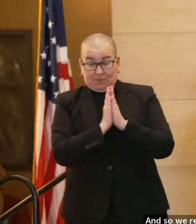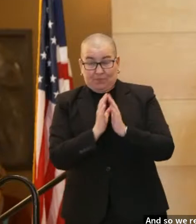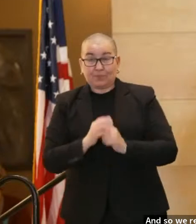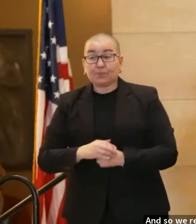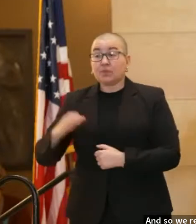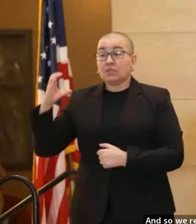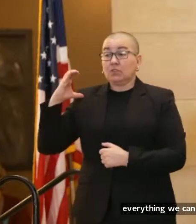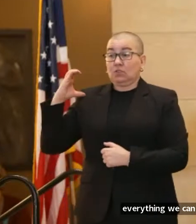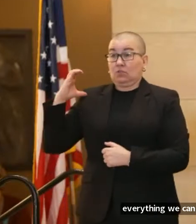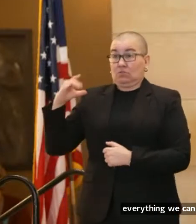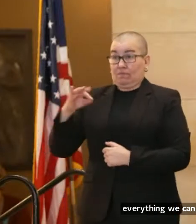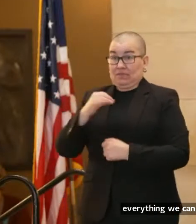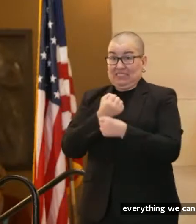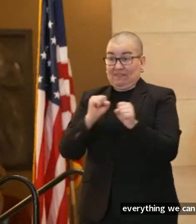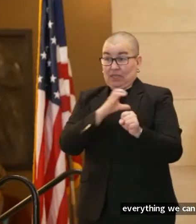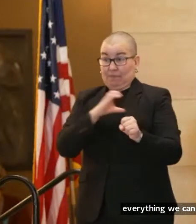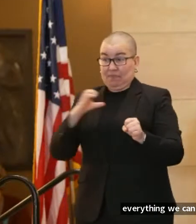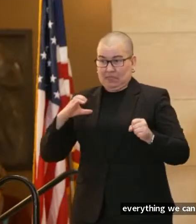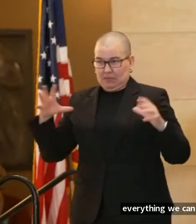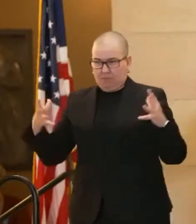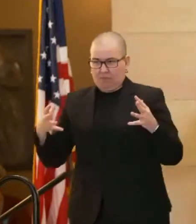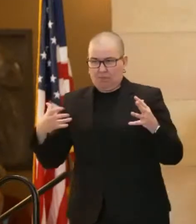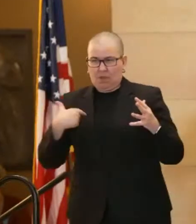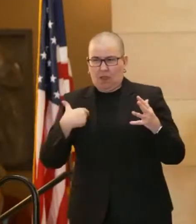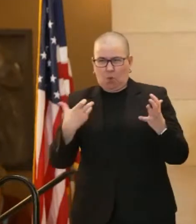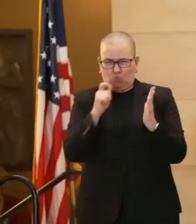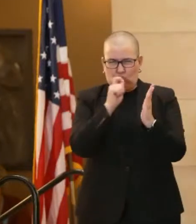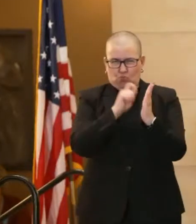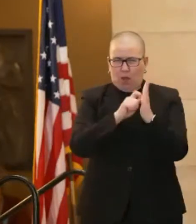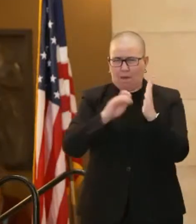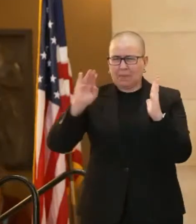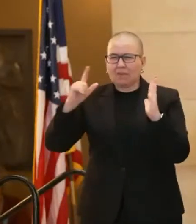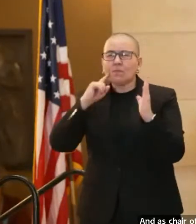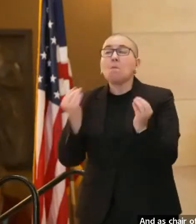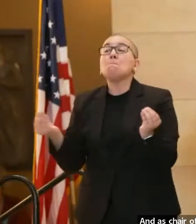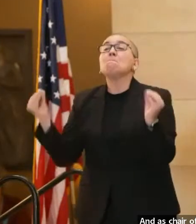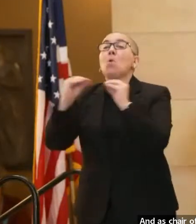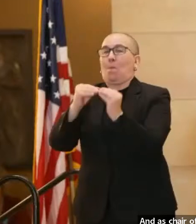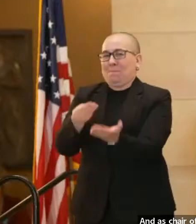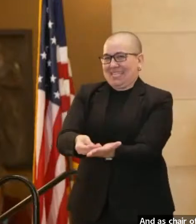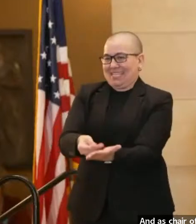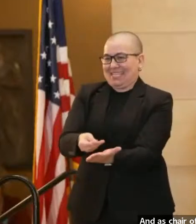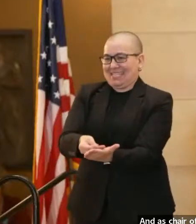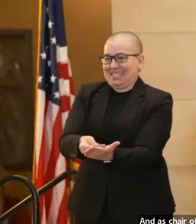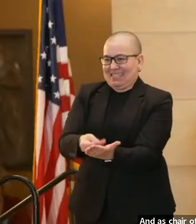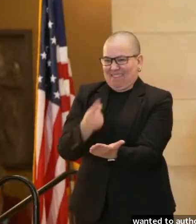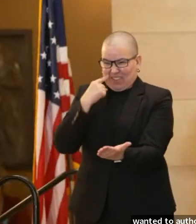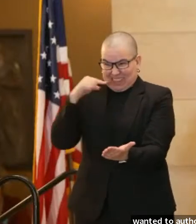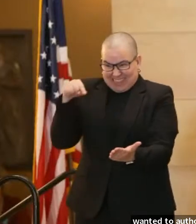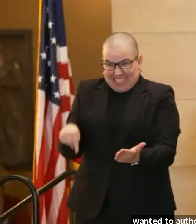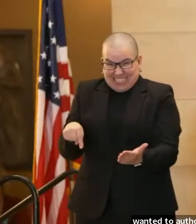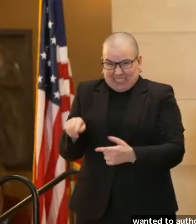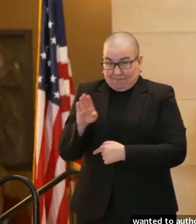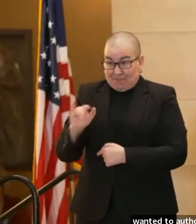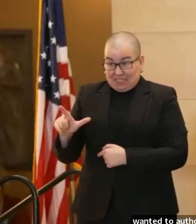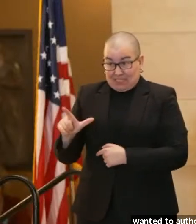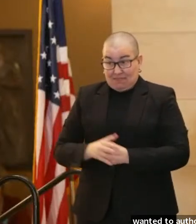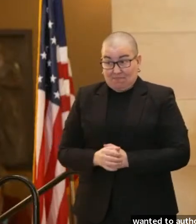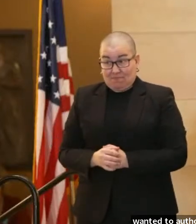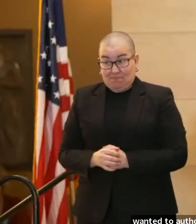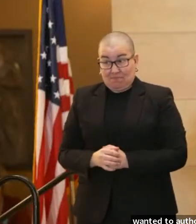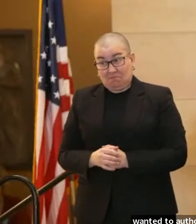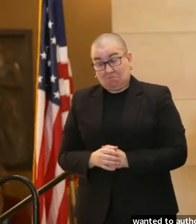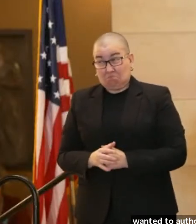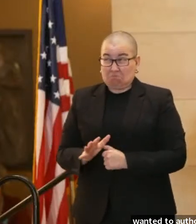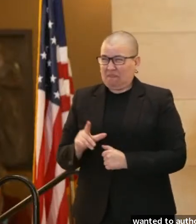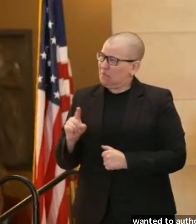I really wanted to author the bill this year to get more funding. So I am the author of the bill. And it was the first bill, maybe the second bill,